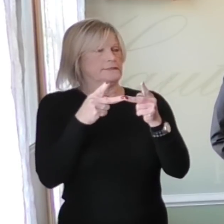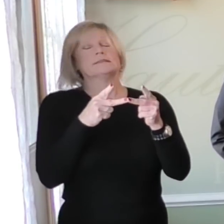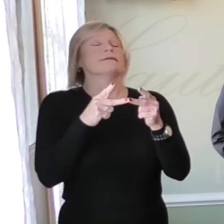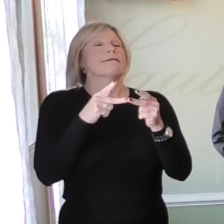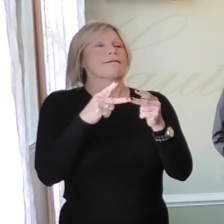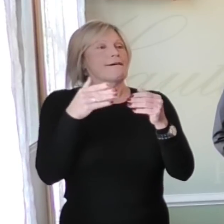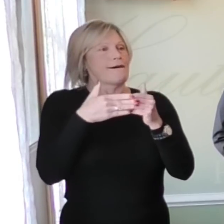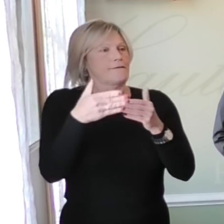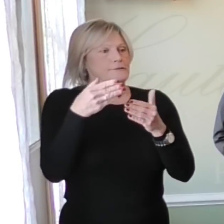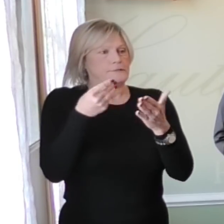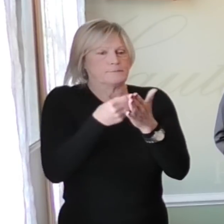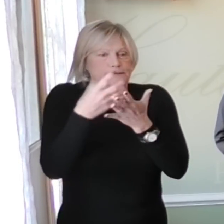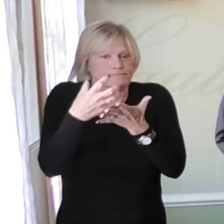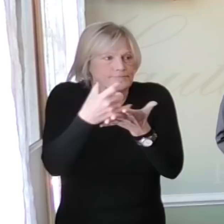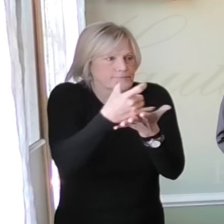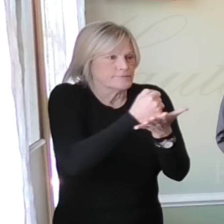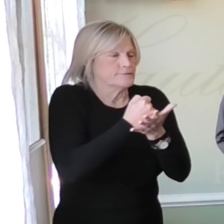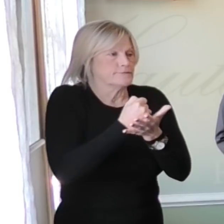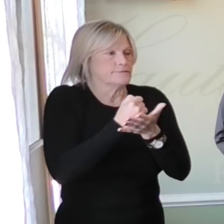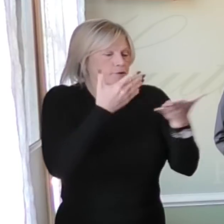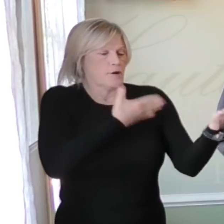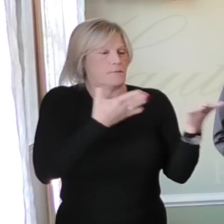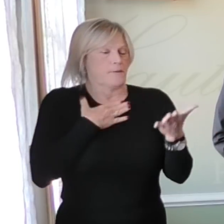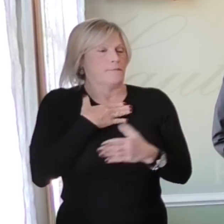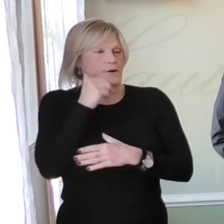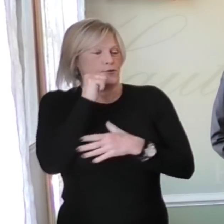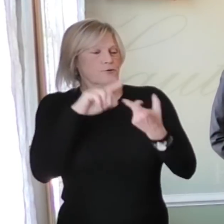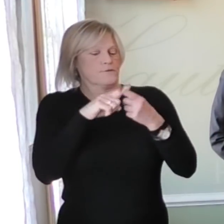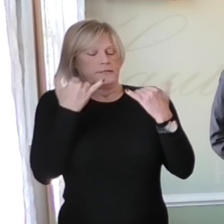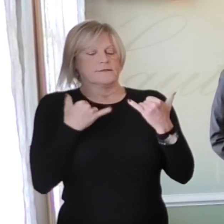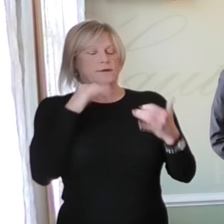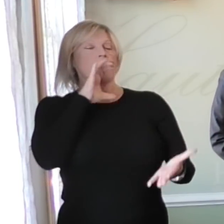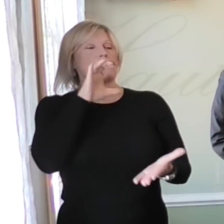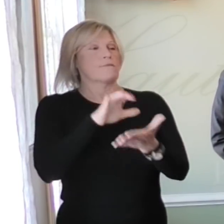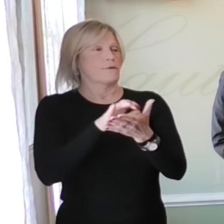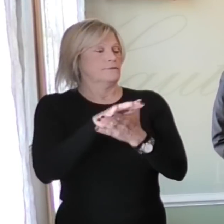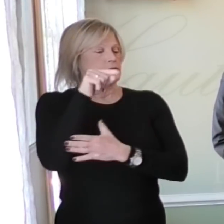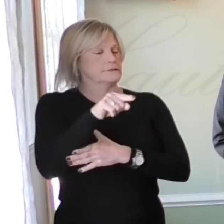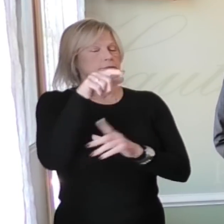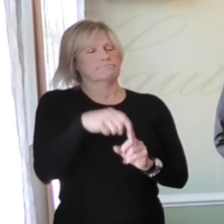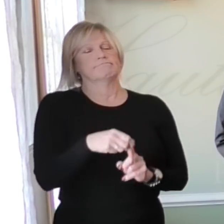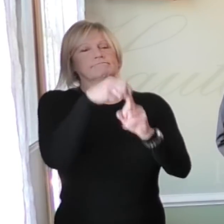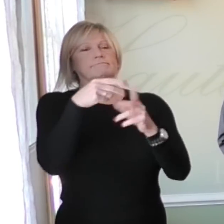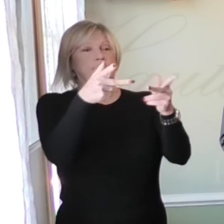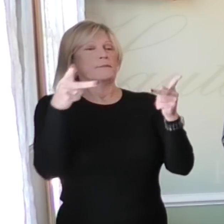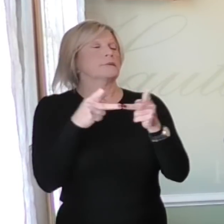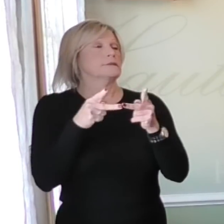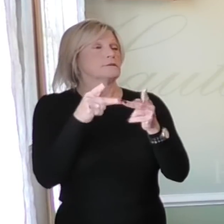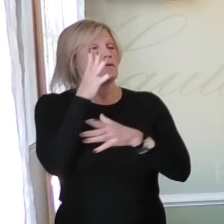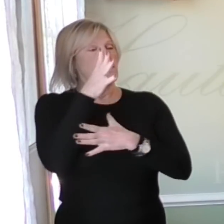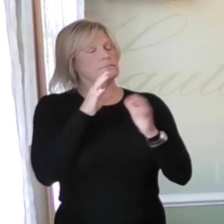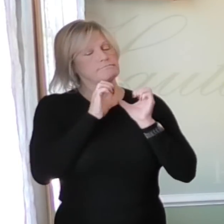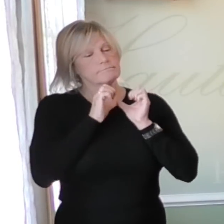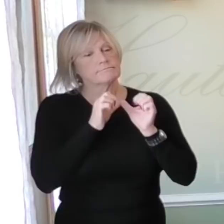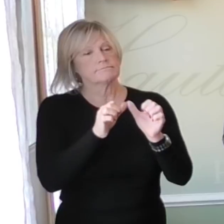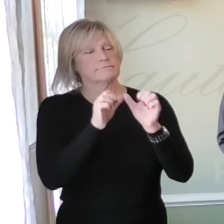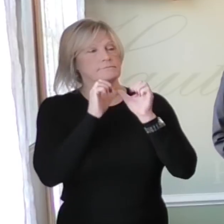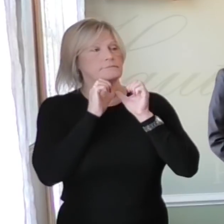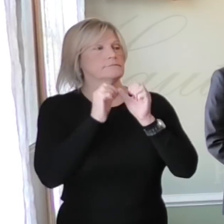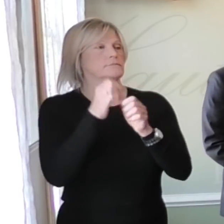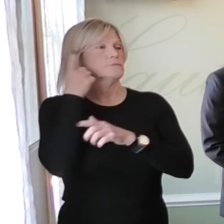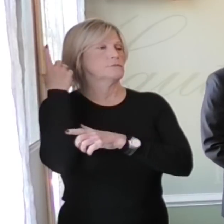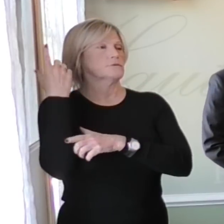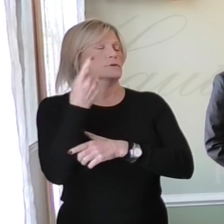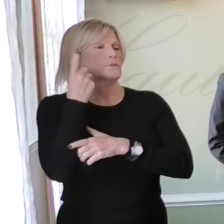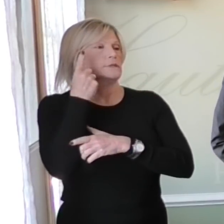a little bit of money, I took my then girlfriend and now wife. And so this is a special place, and we will continue to